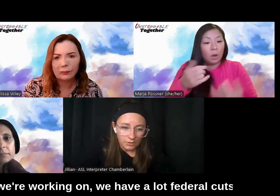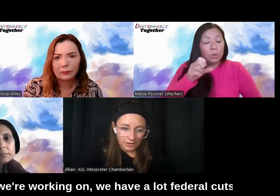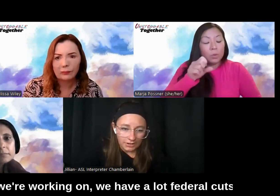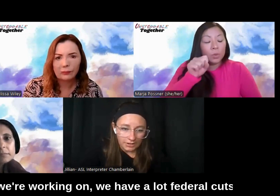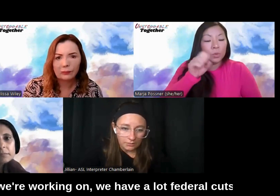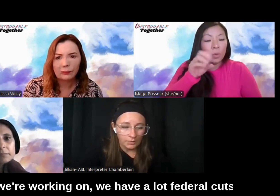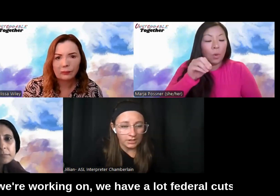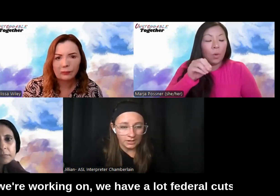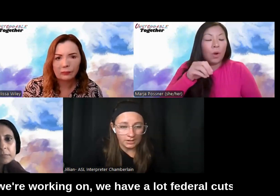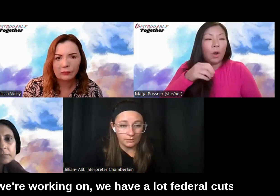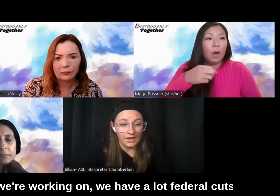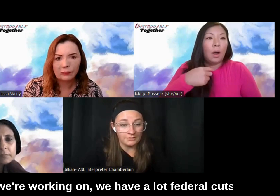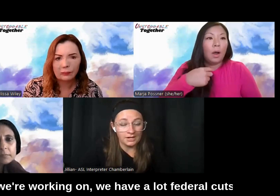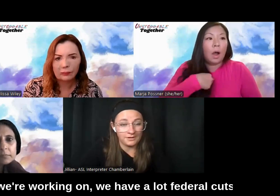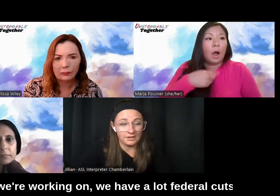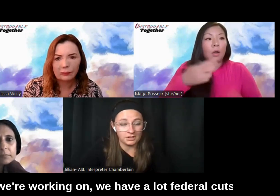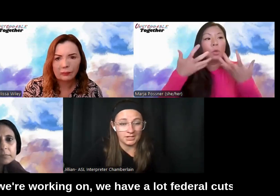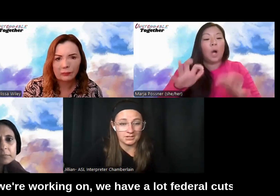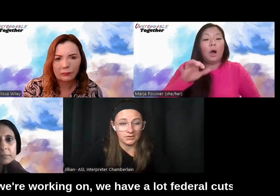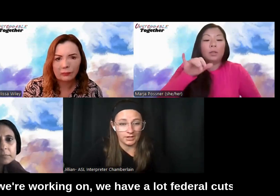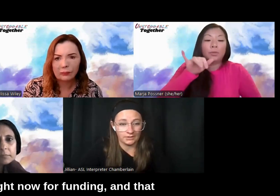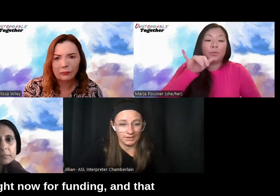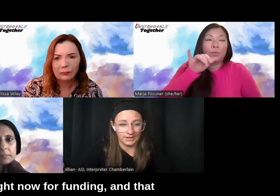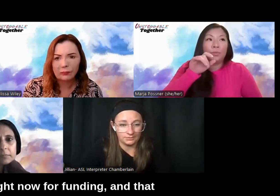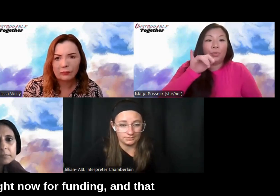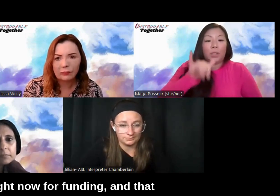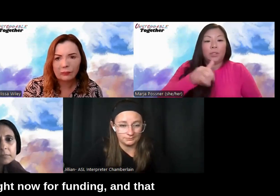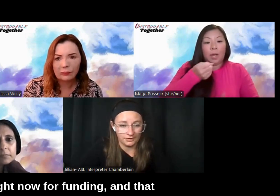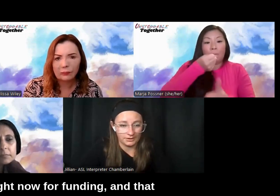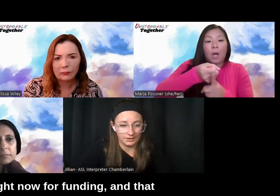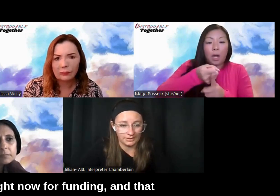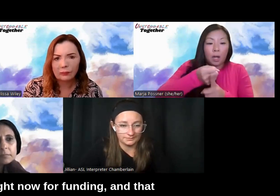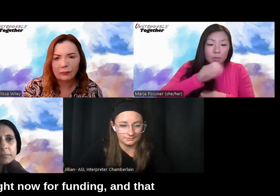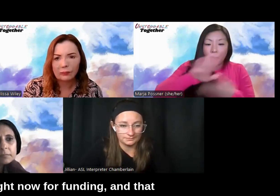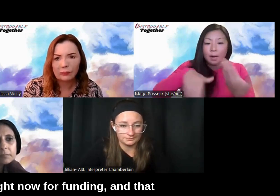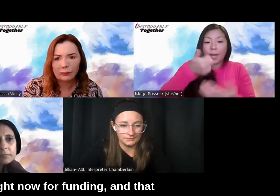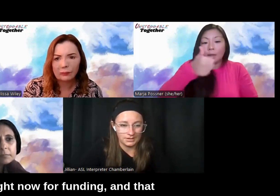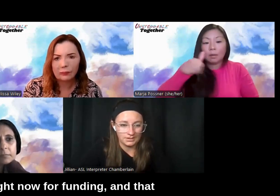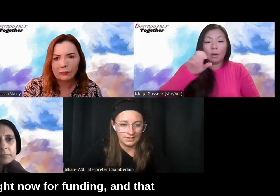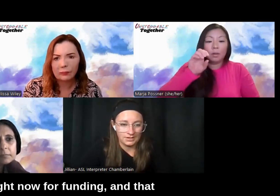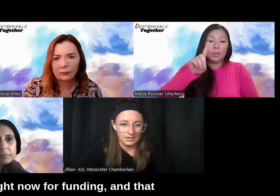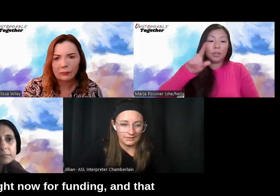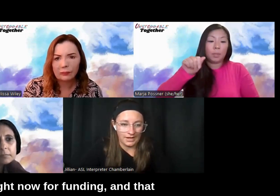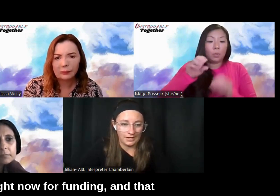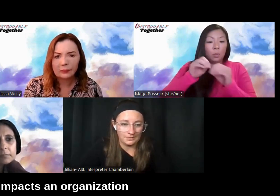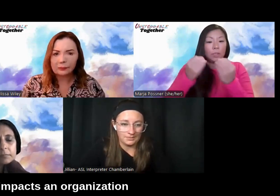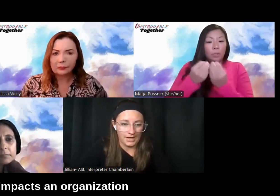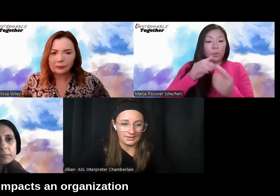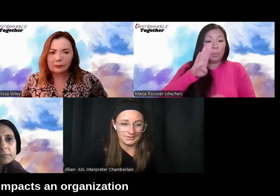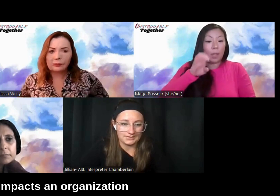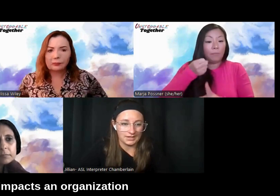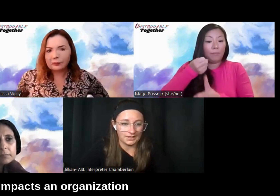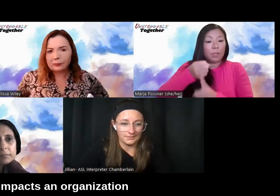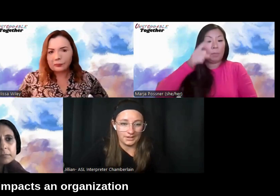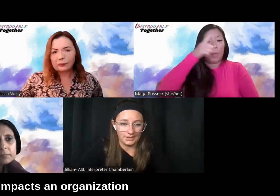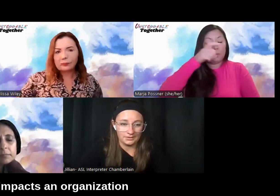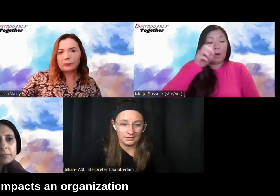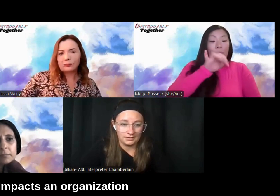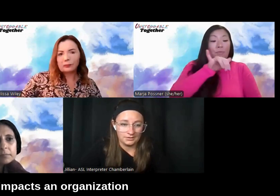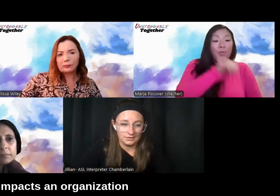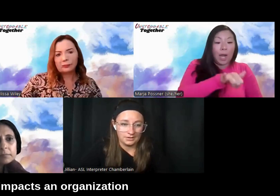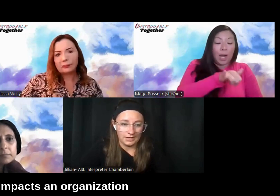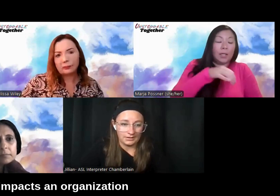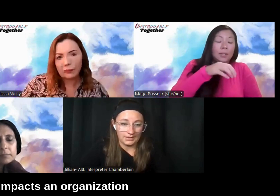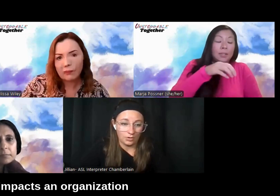I'm actually we're working on, we have a lot of federal cuts going on right now for funding. And that impacts an